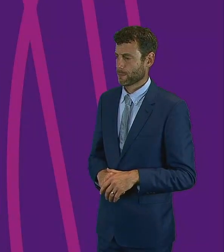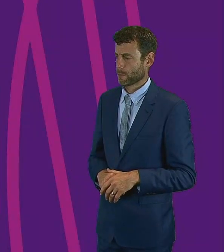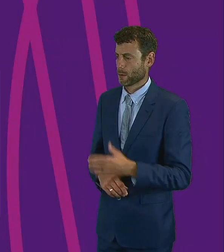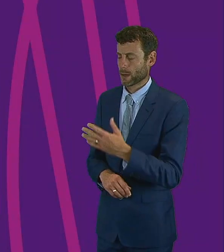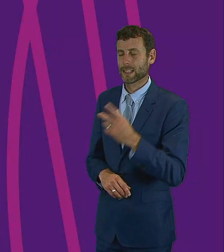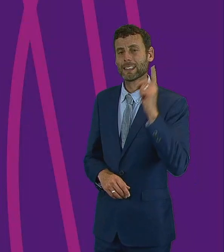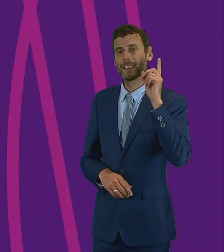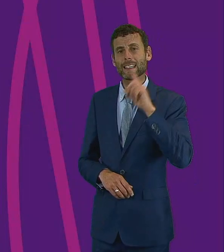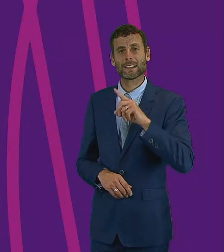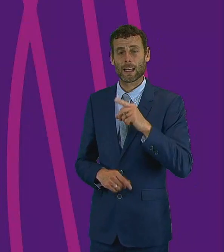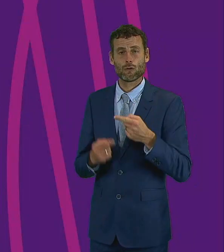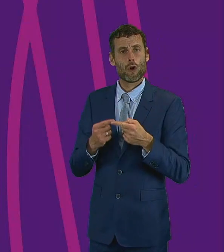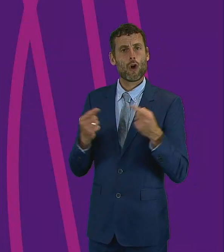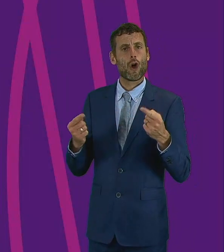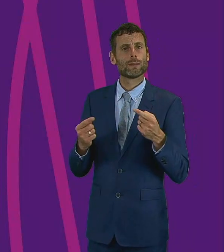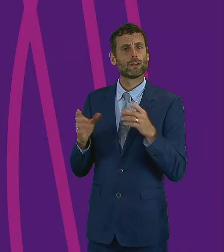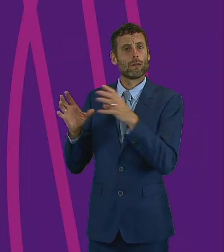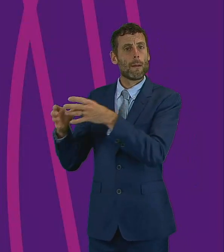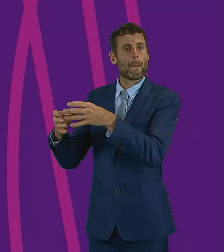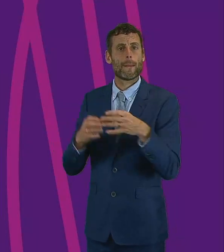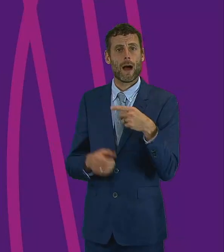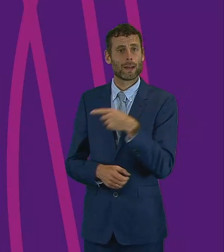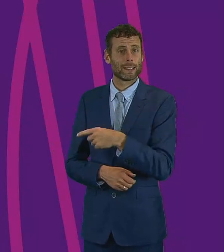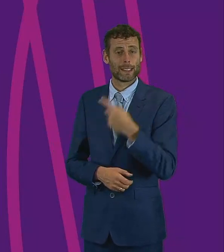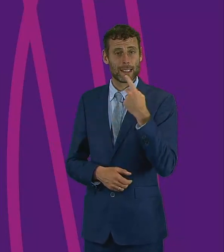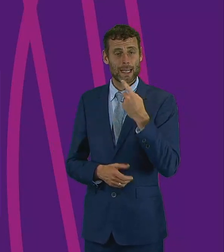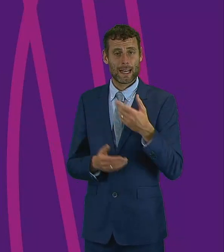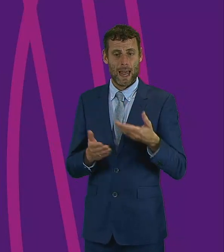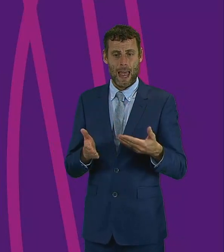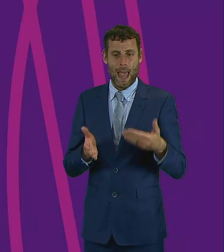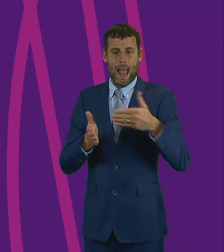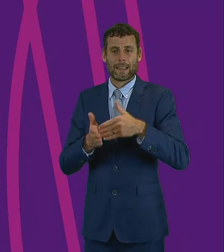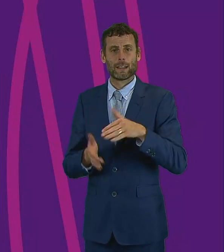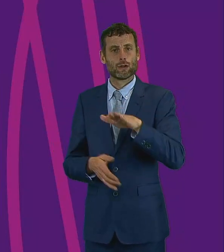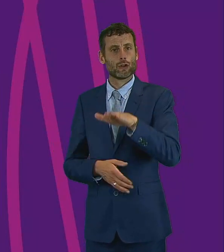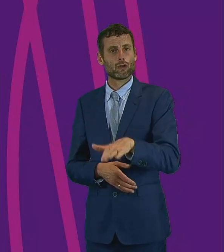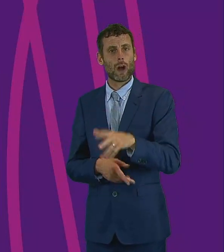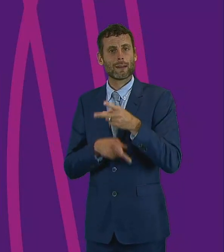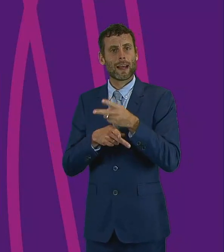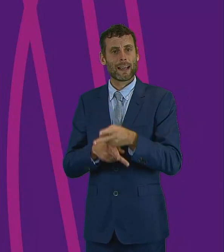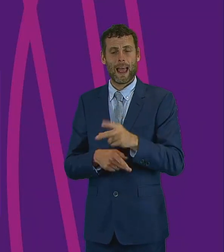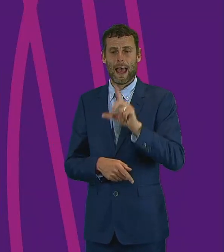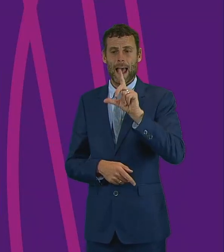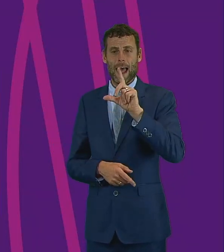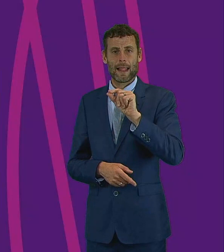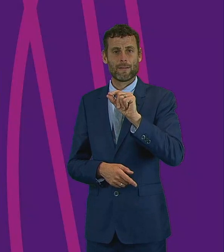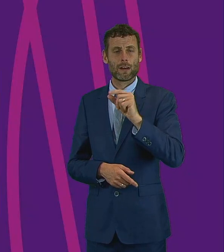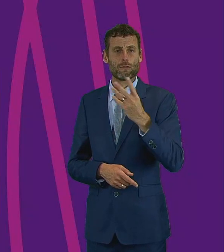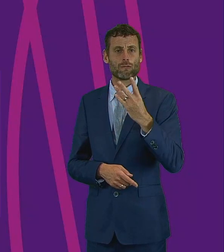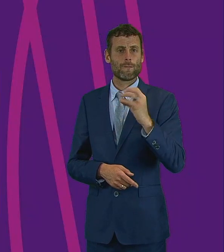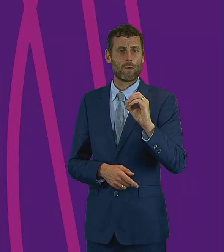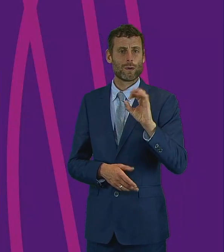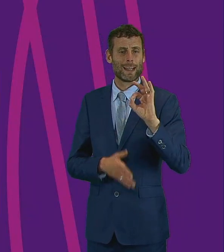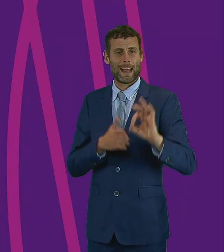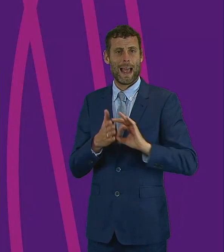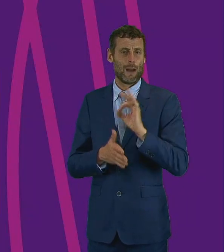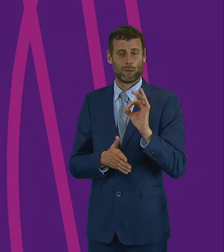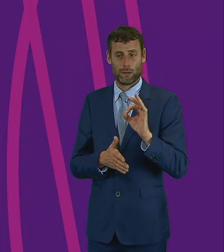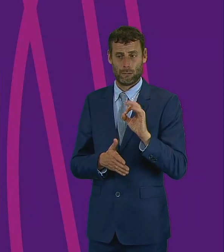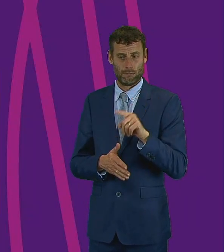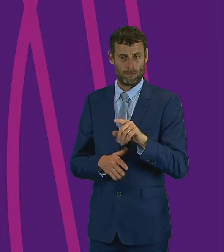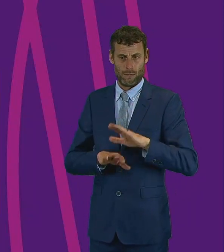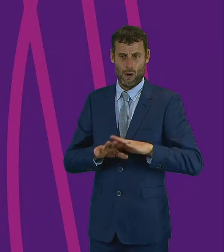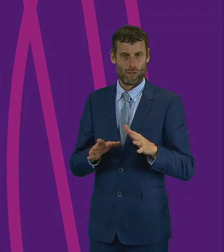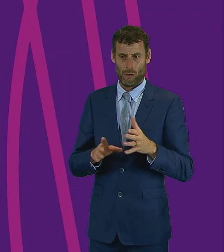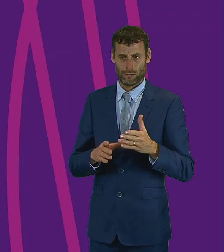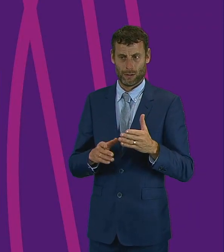Yesterday, opposition parties claimed that the extension of childcare to 1,140 hours was not being delivered. Can the First